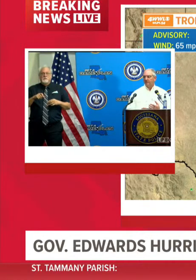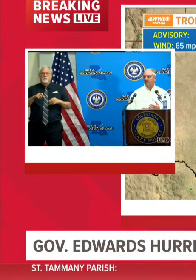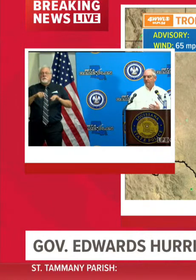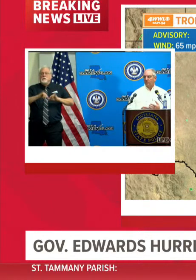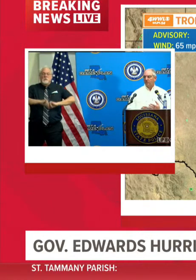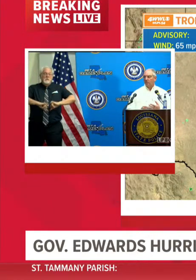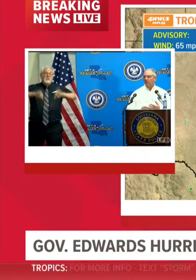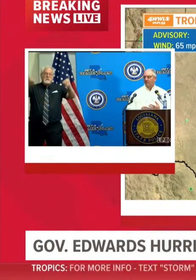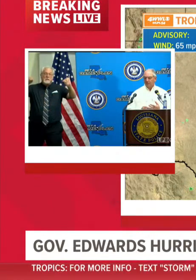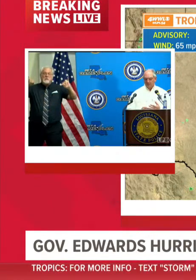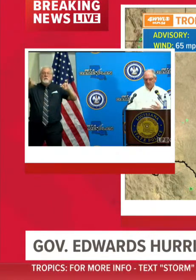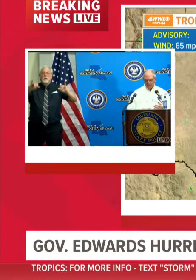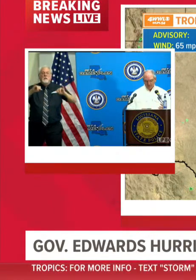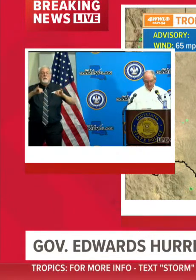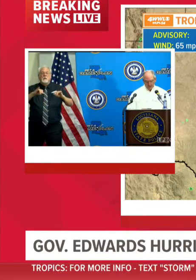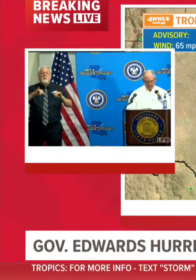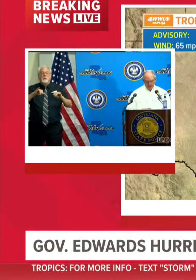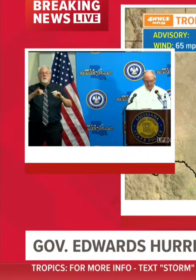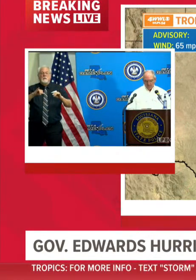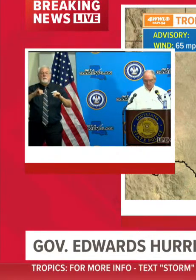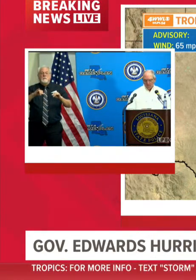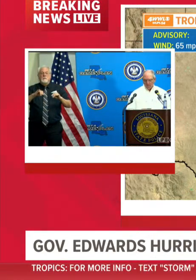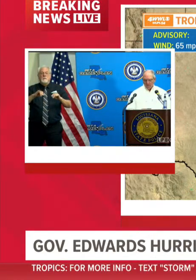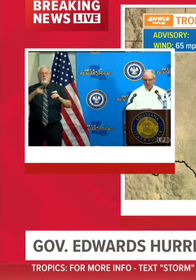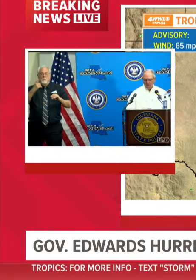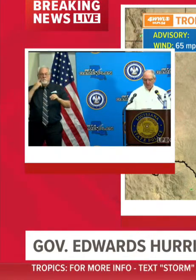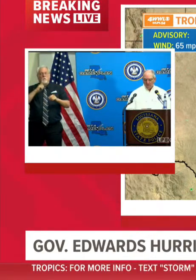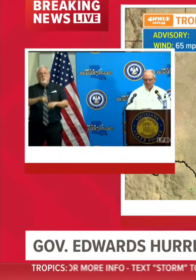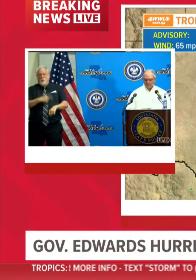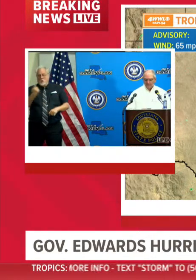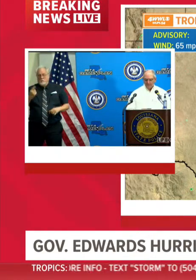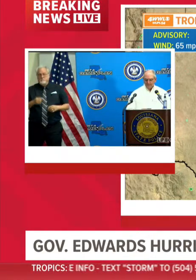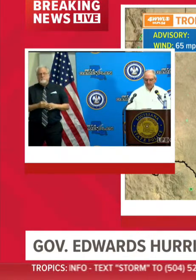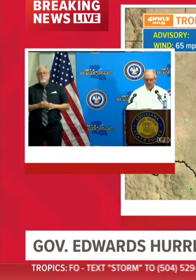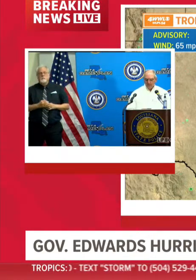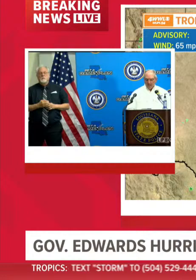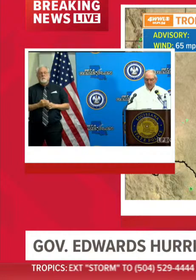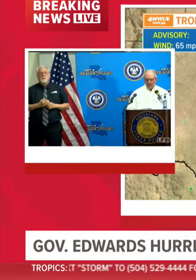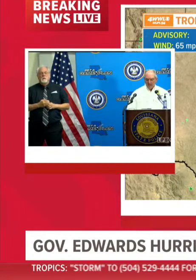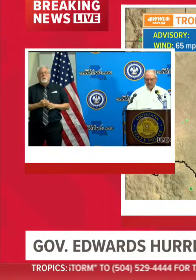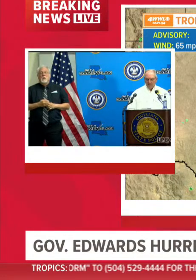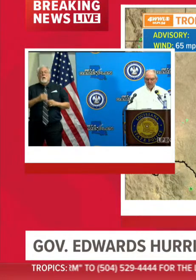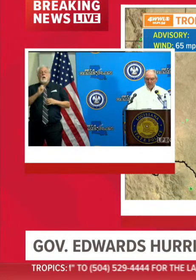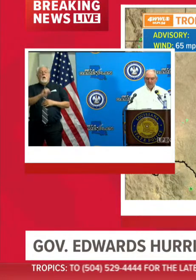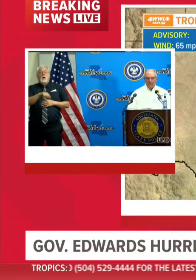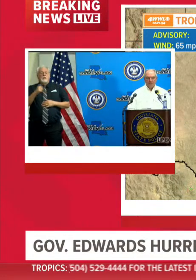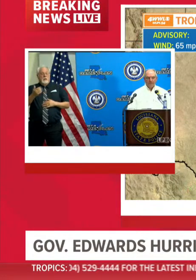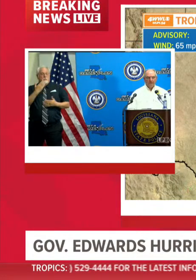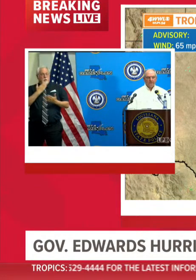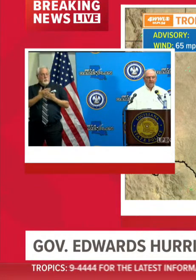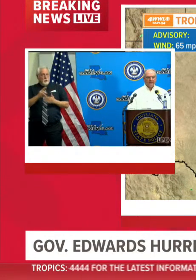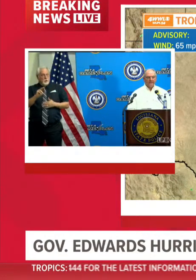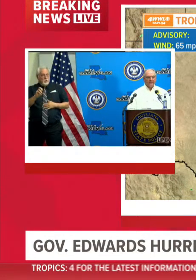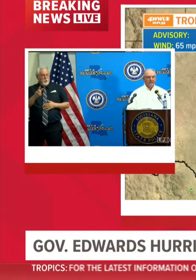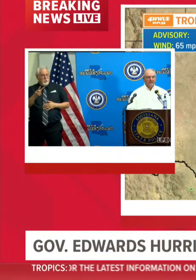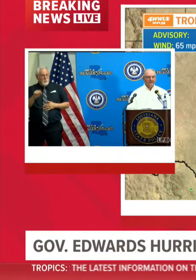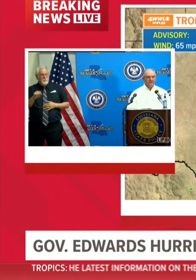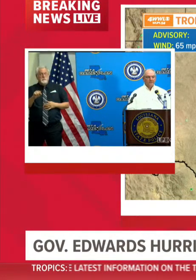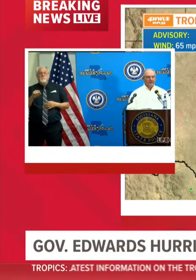some cases, or won't have to shelter for very long. Another piece of good news is